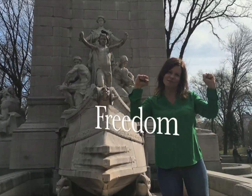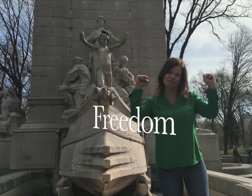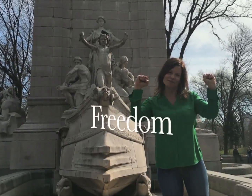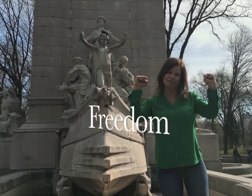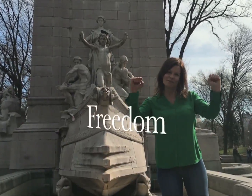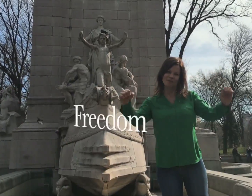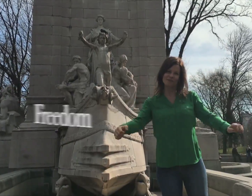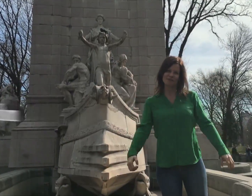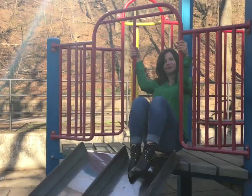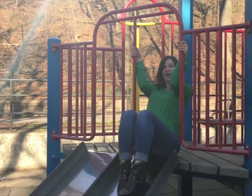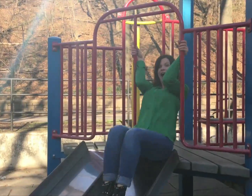freedom,